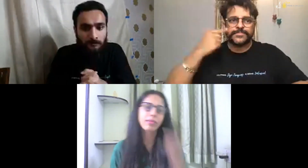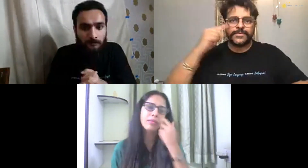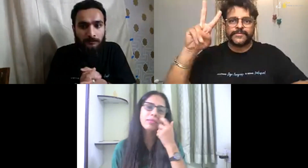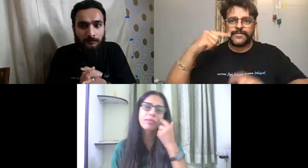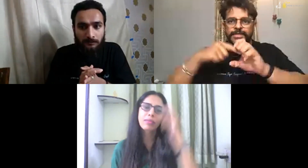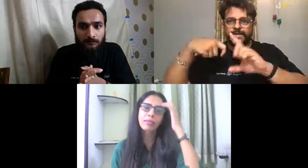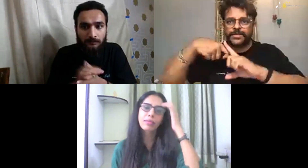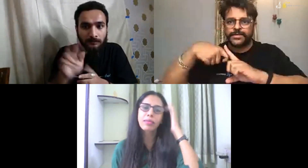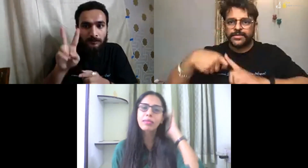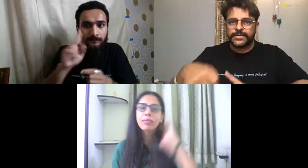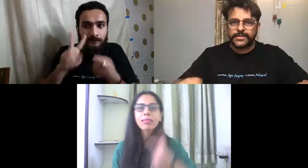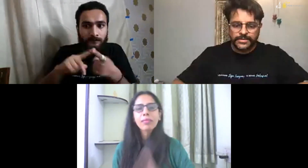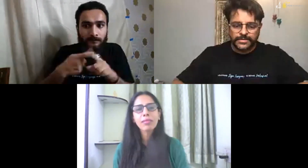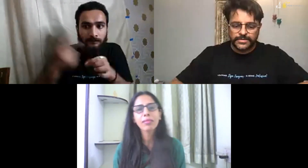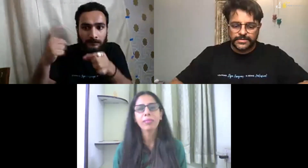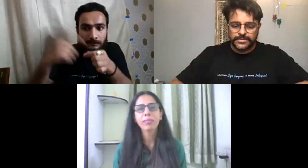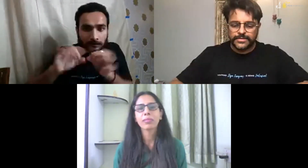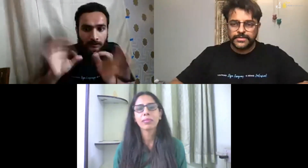Vivek, can we have Vivek?